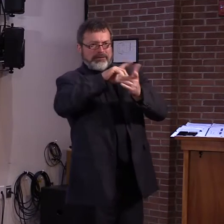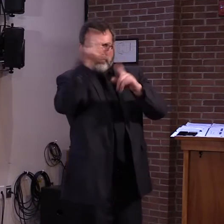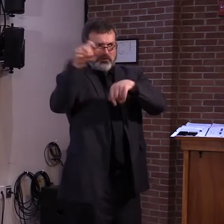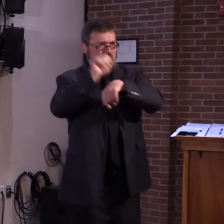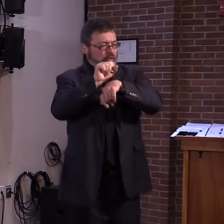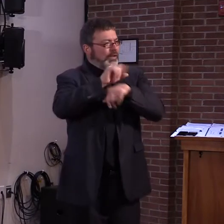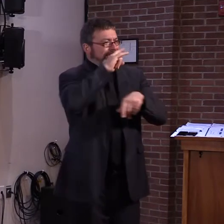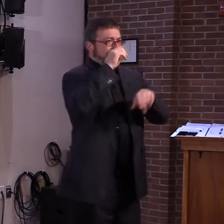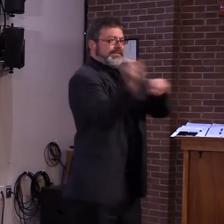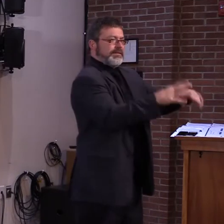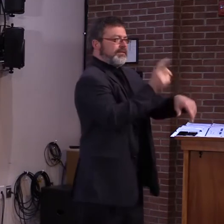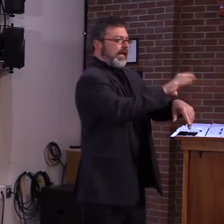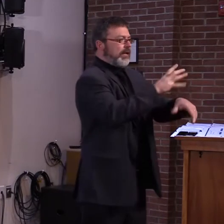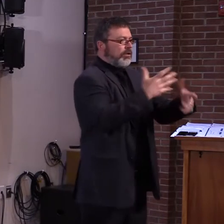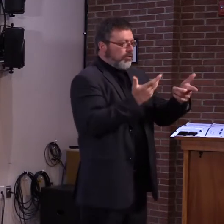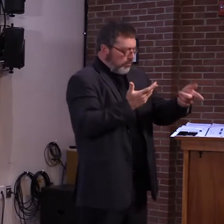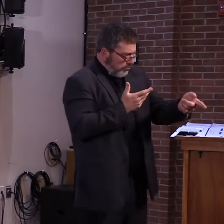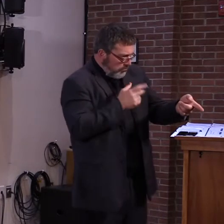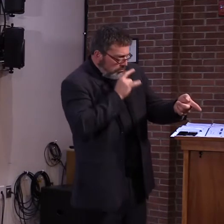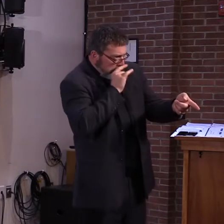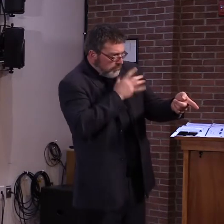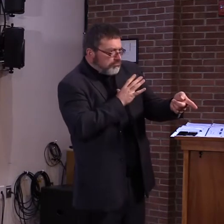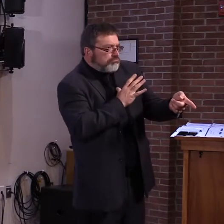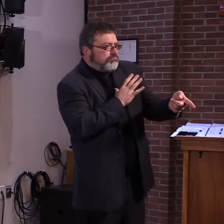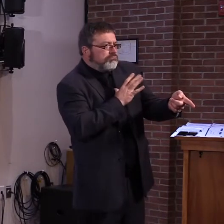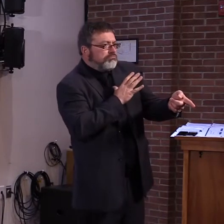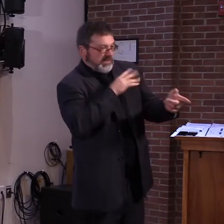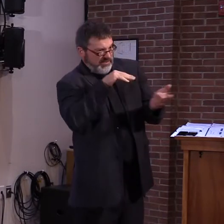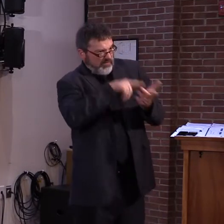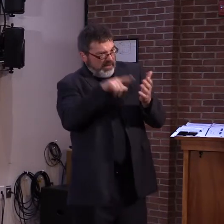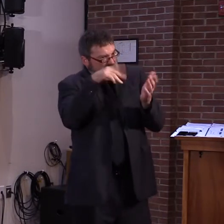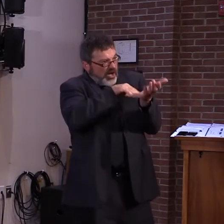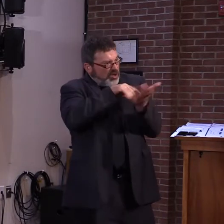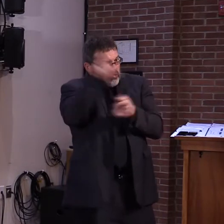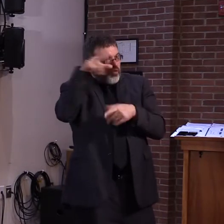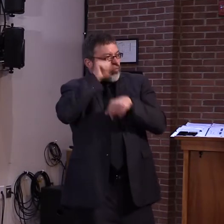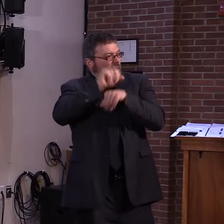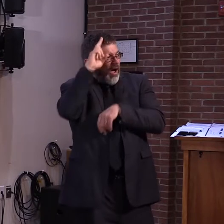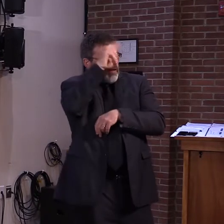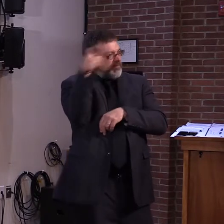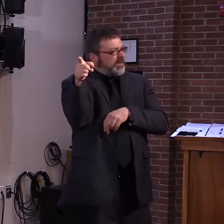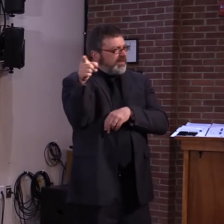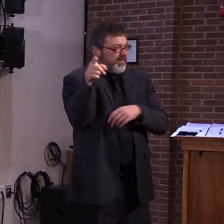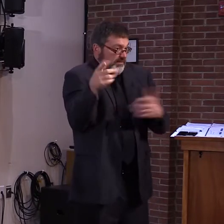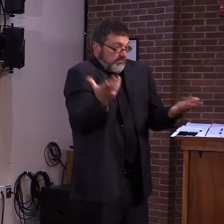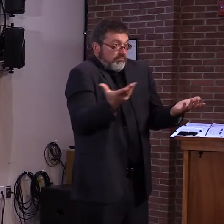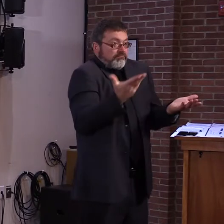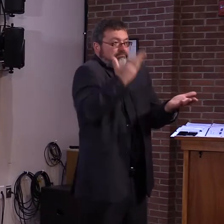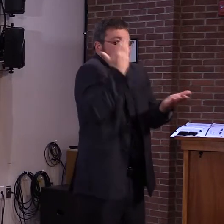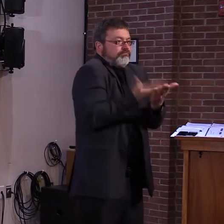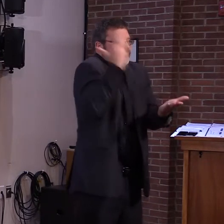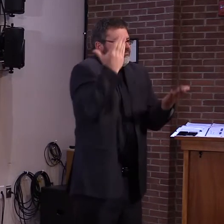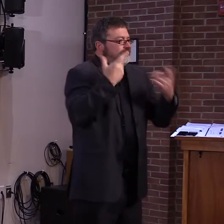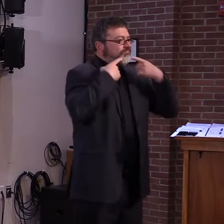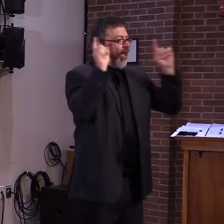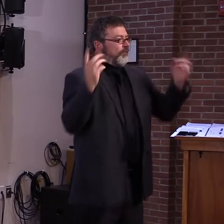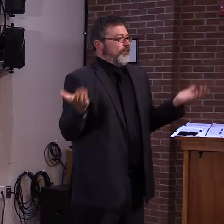up the 1st of June, we would have the infrastructure in place. We've had great success since the 1st of June